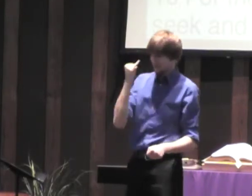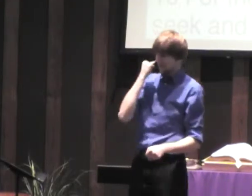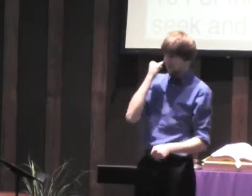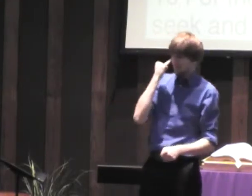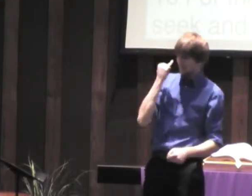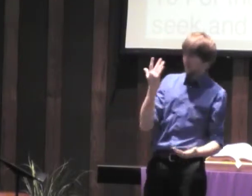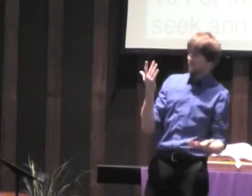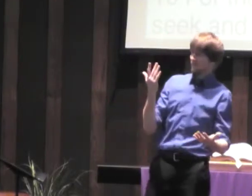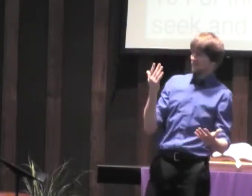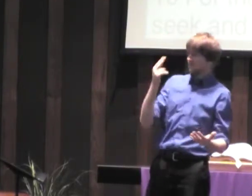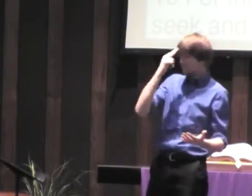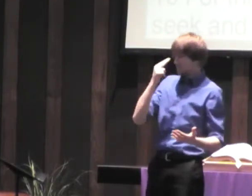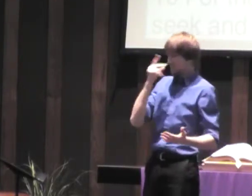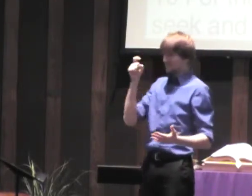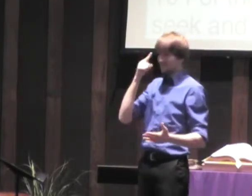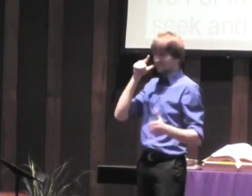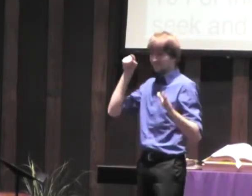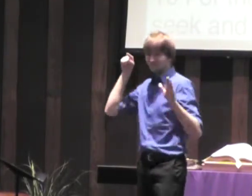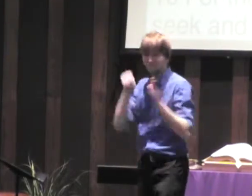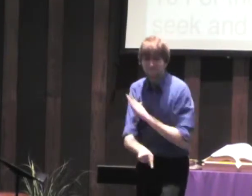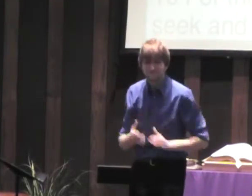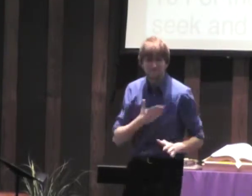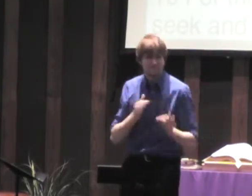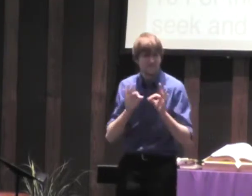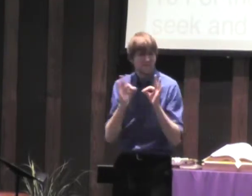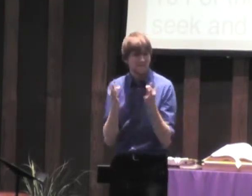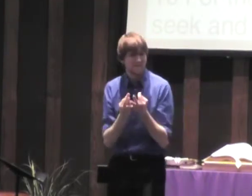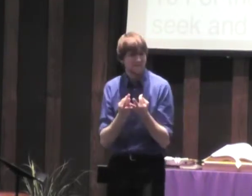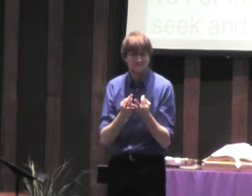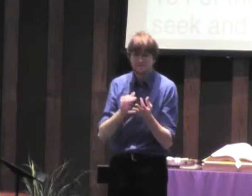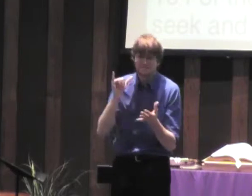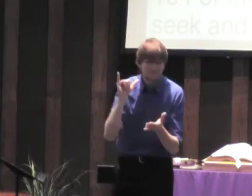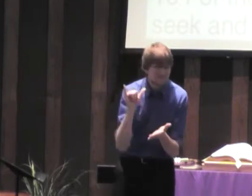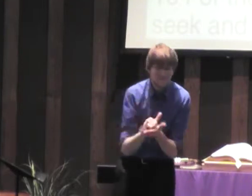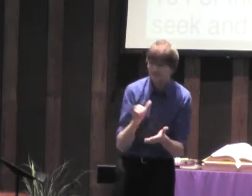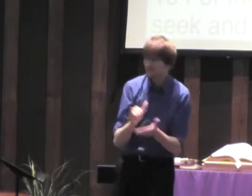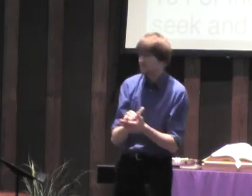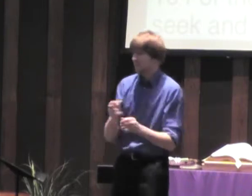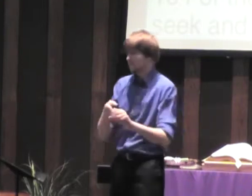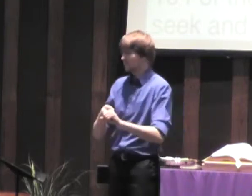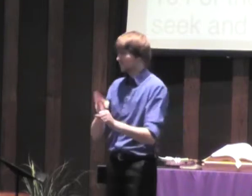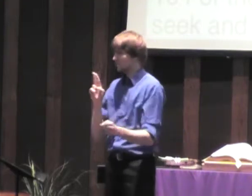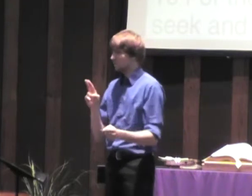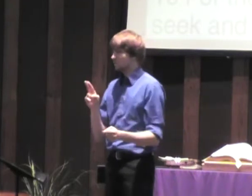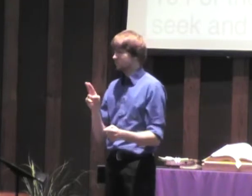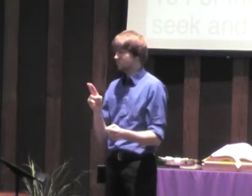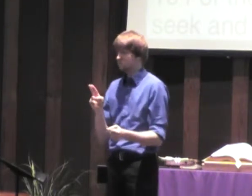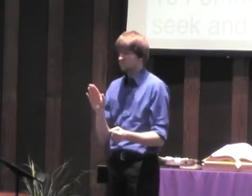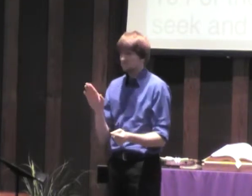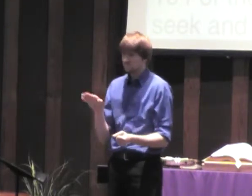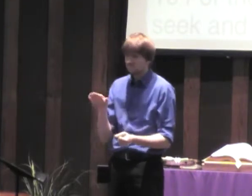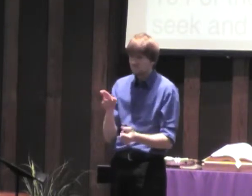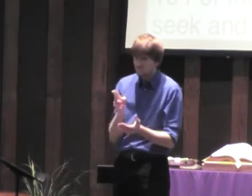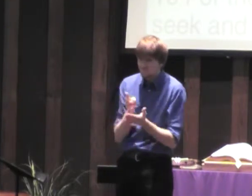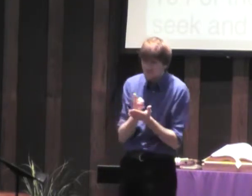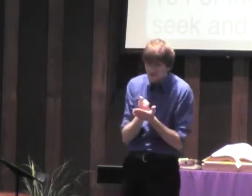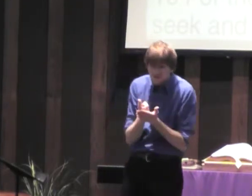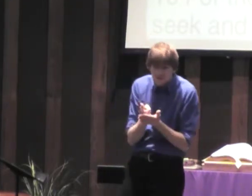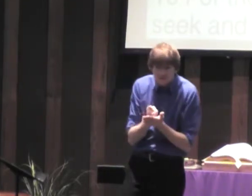I can't stop collecting taxes. The Roman government would kill my family. It's impossible. I